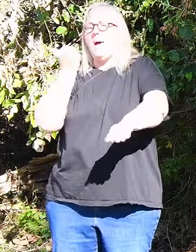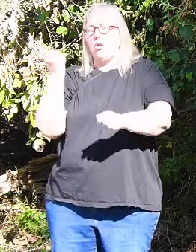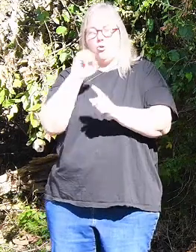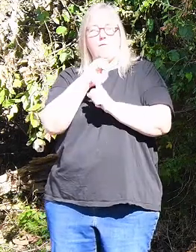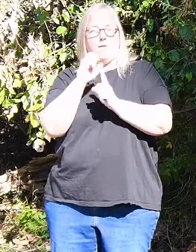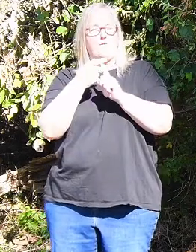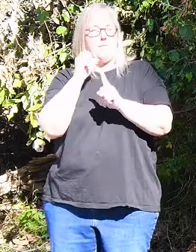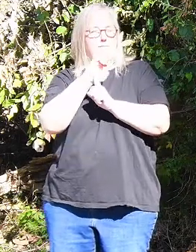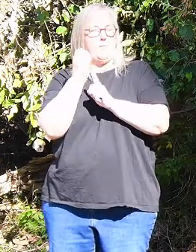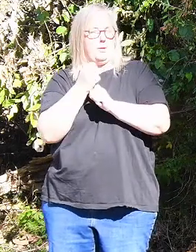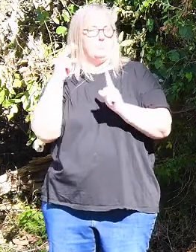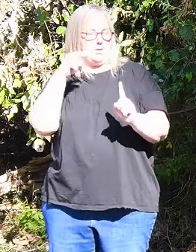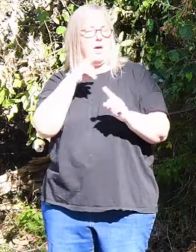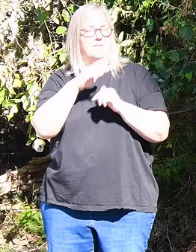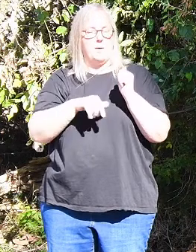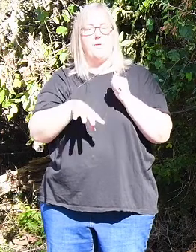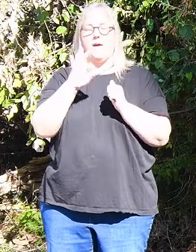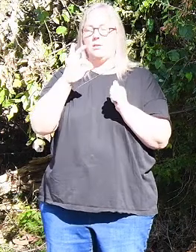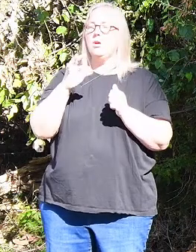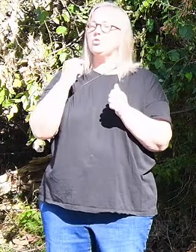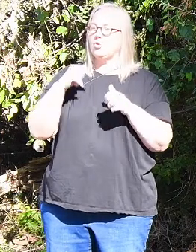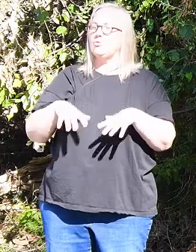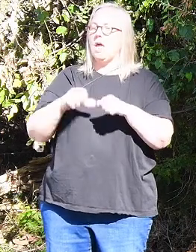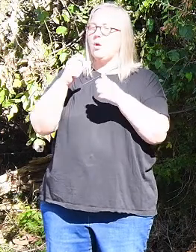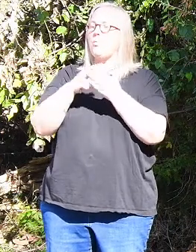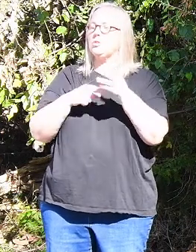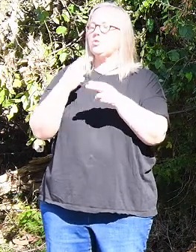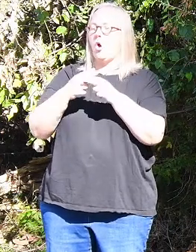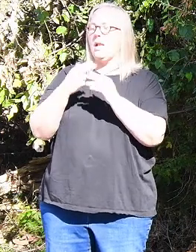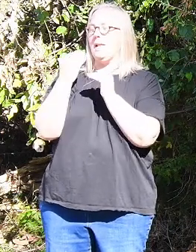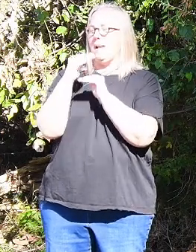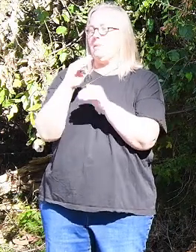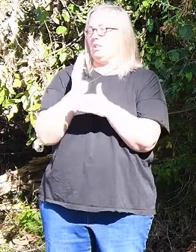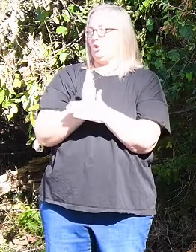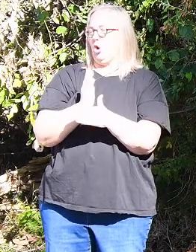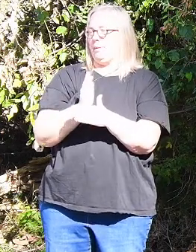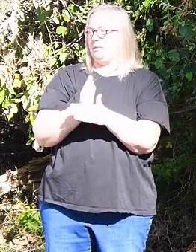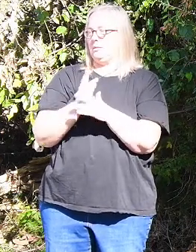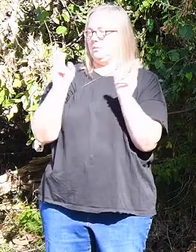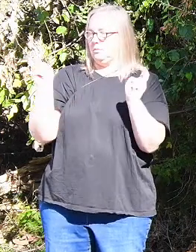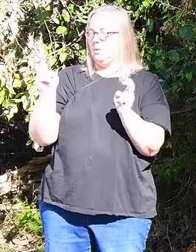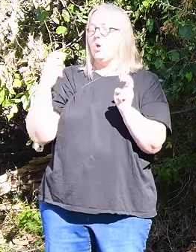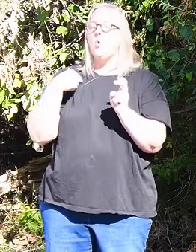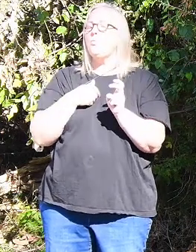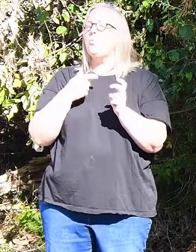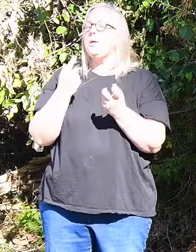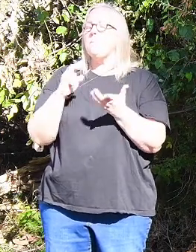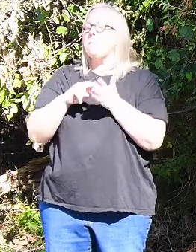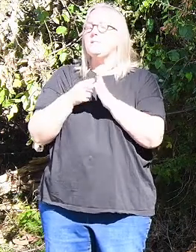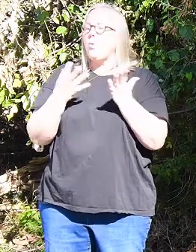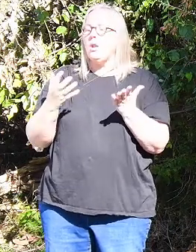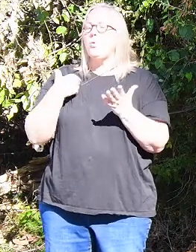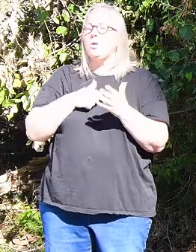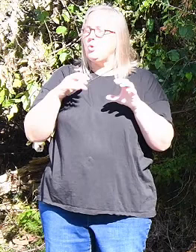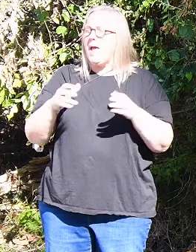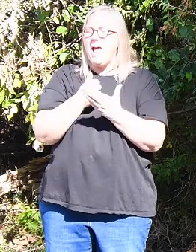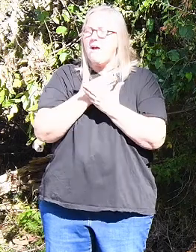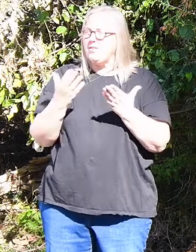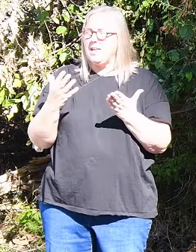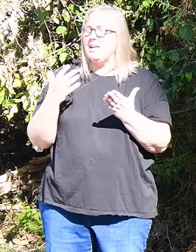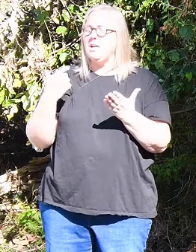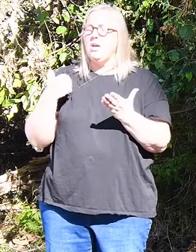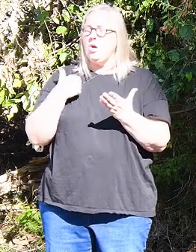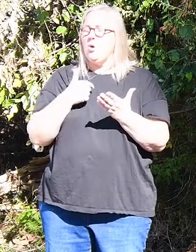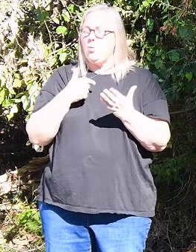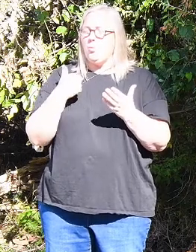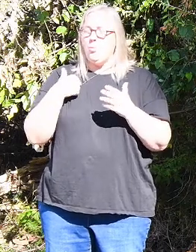in. So you take what's called the limit of disturbance, and that's where we do everything we can to limit how much of the land that we disturb.